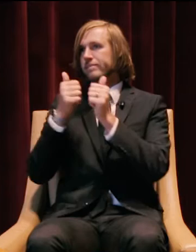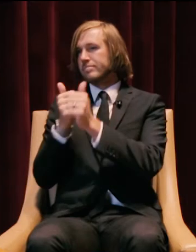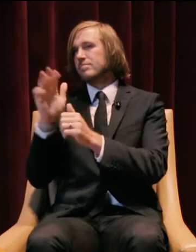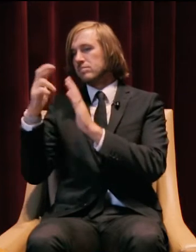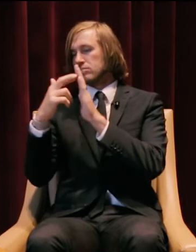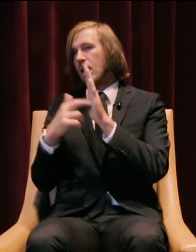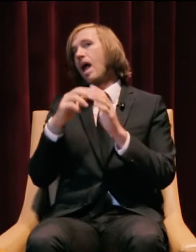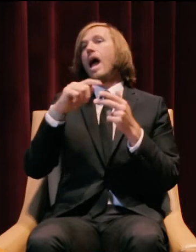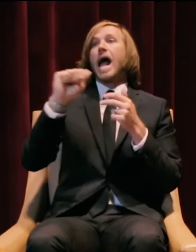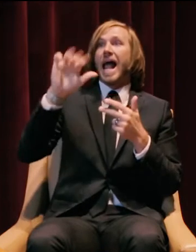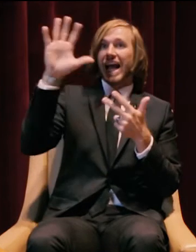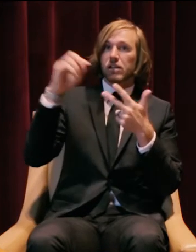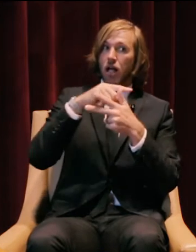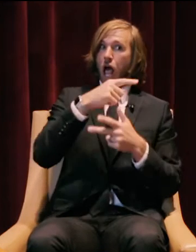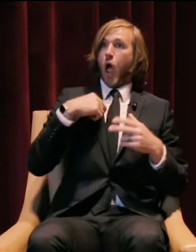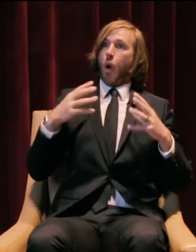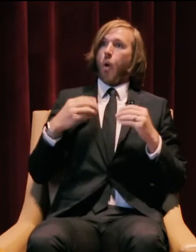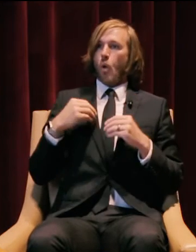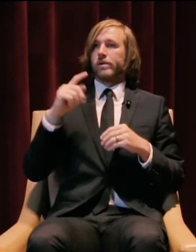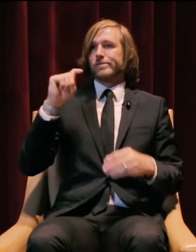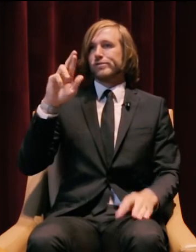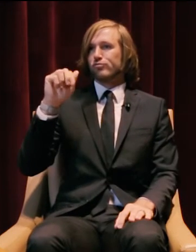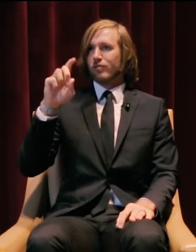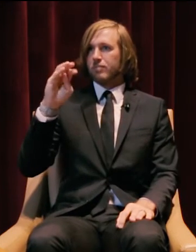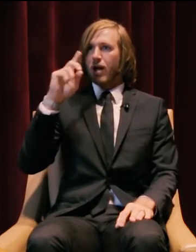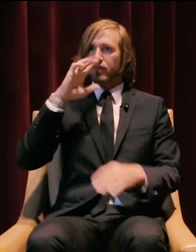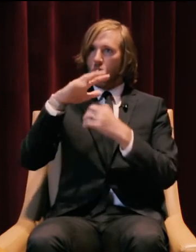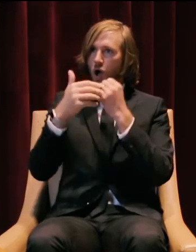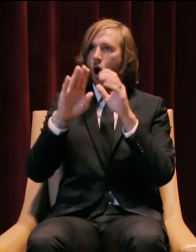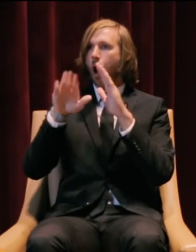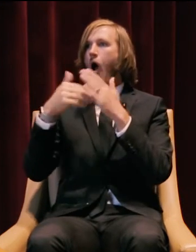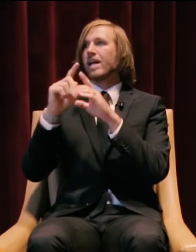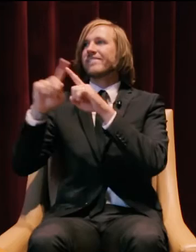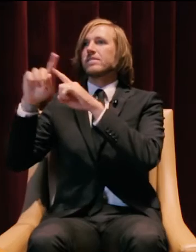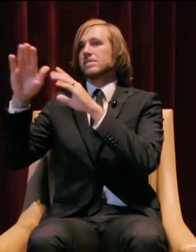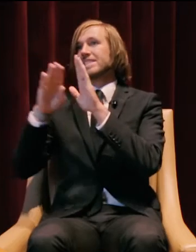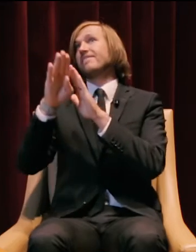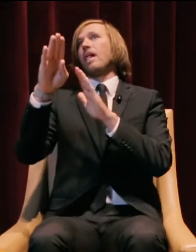Asia, and essentially I own the trademark in all the developed countries.